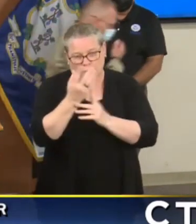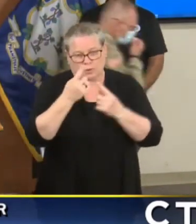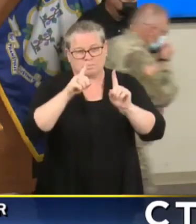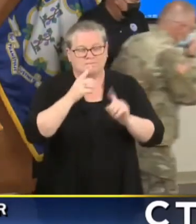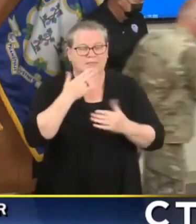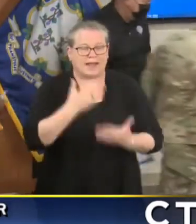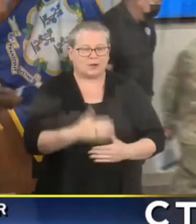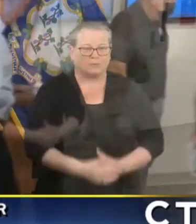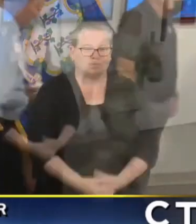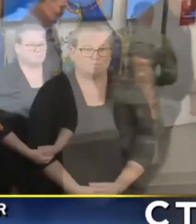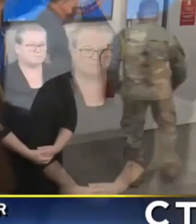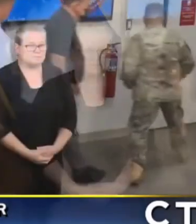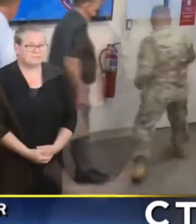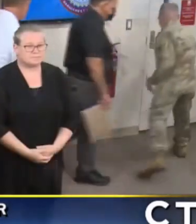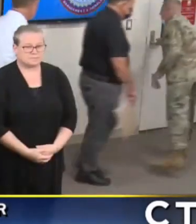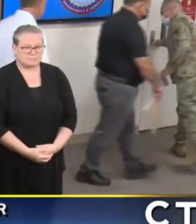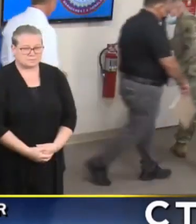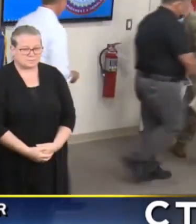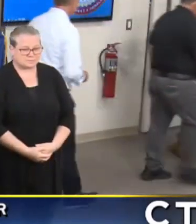Thank you.